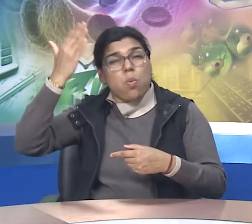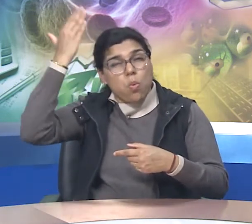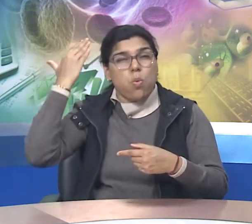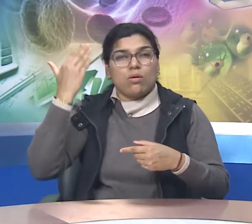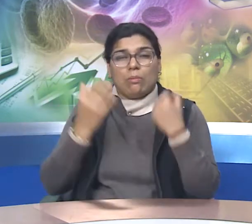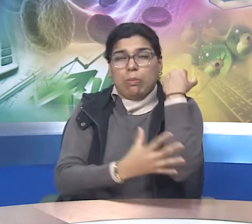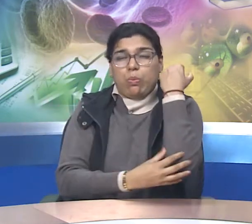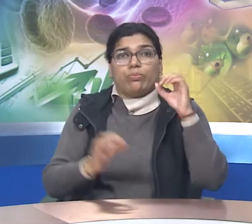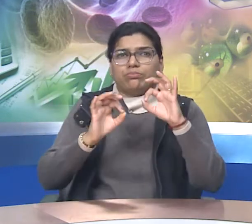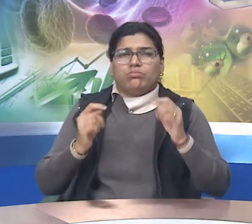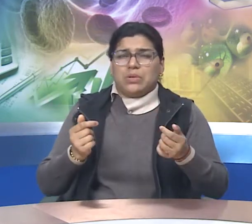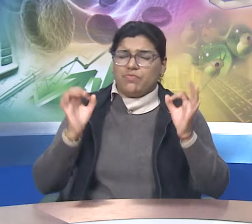where